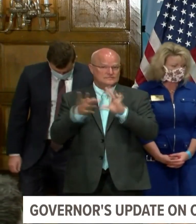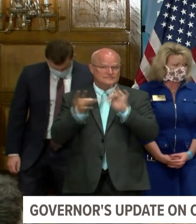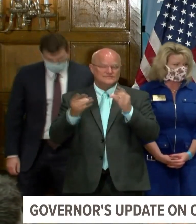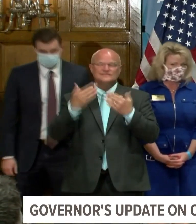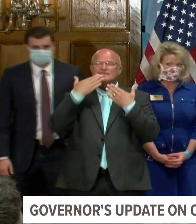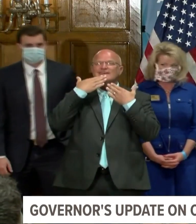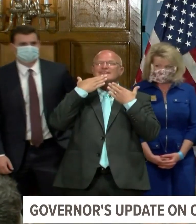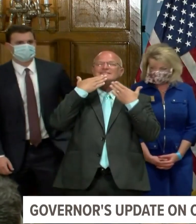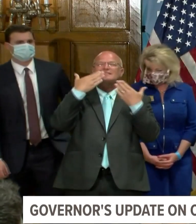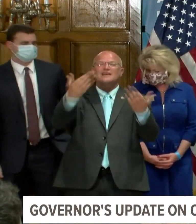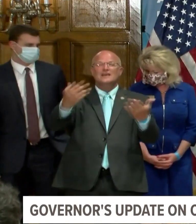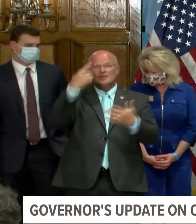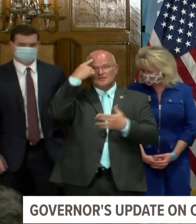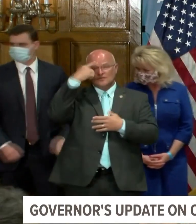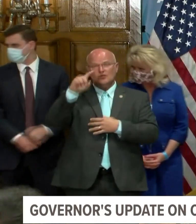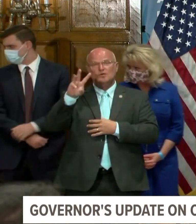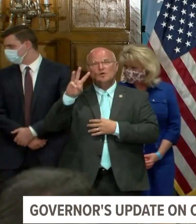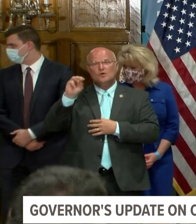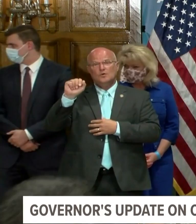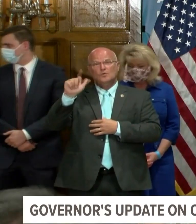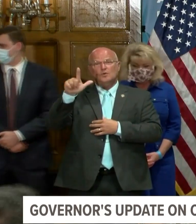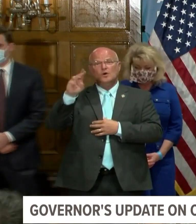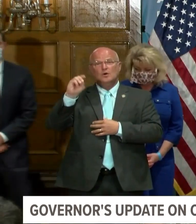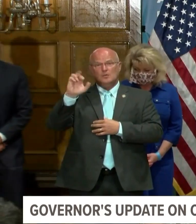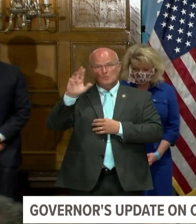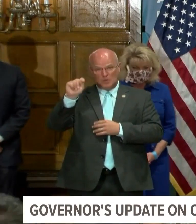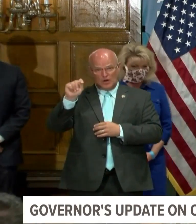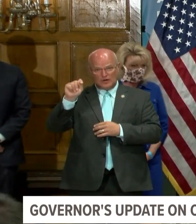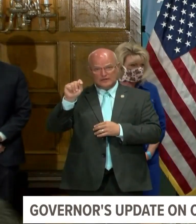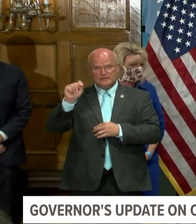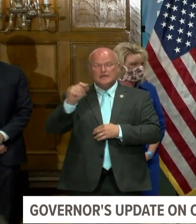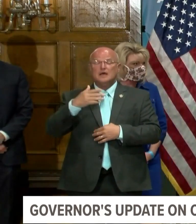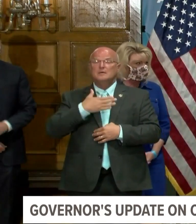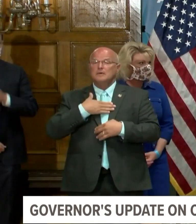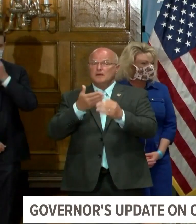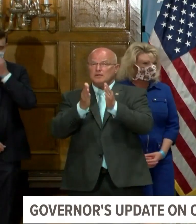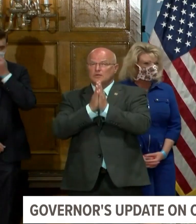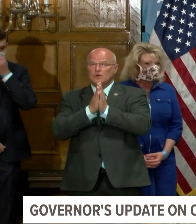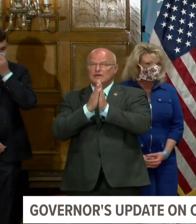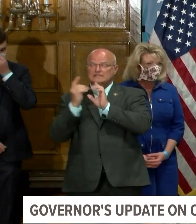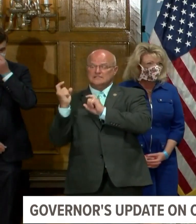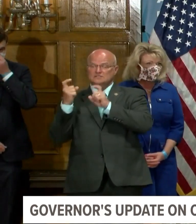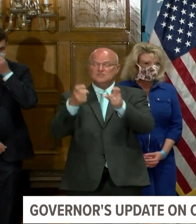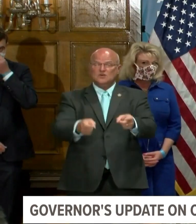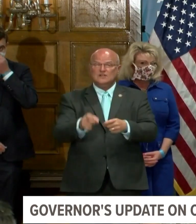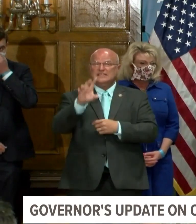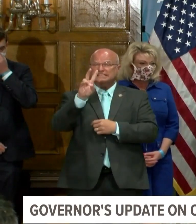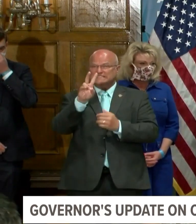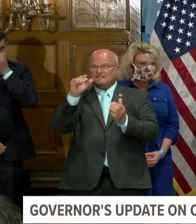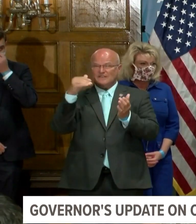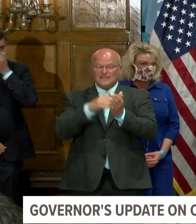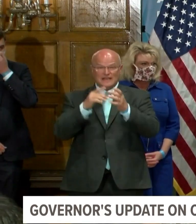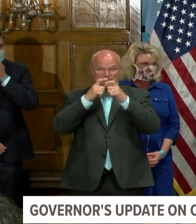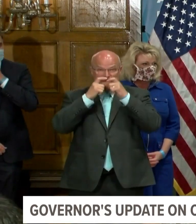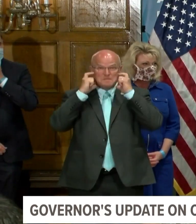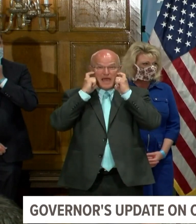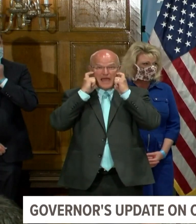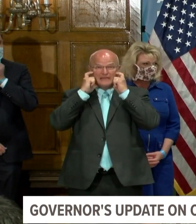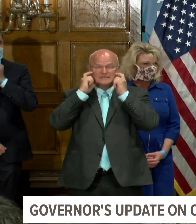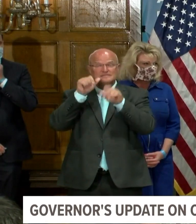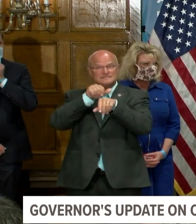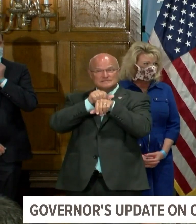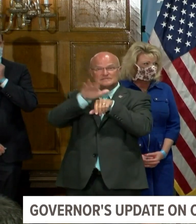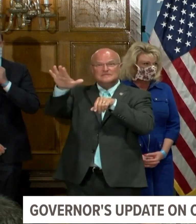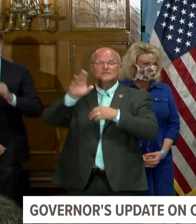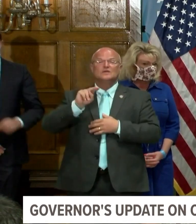thank you out there to Walmart. Walmart, at my request, has donated 7,000 masks that's been delivered in